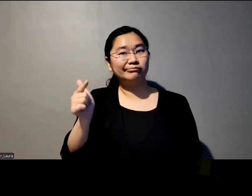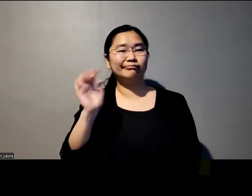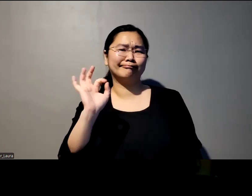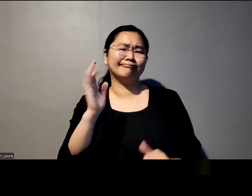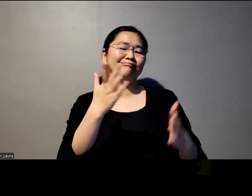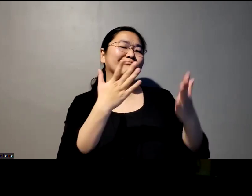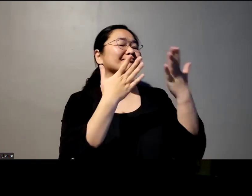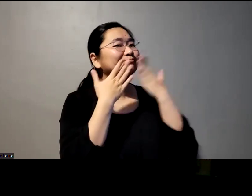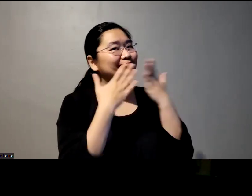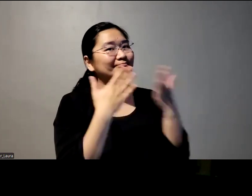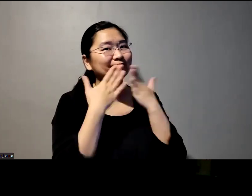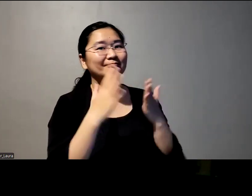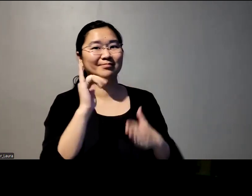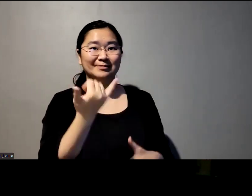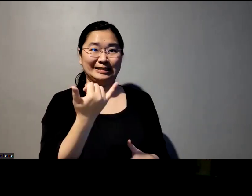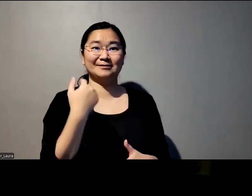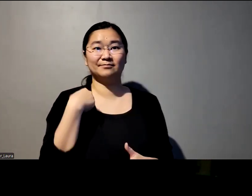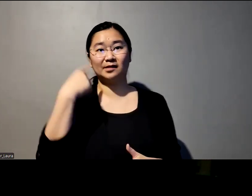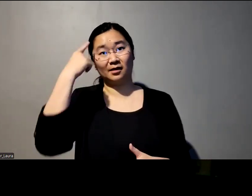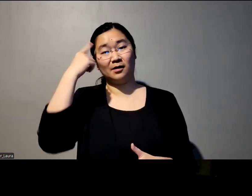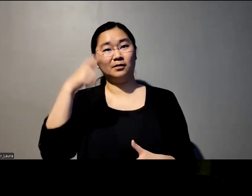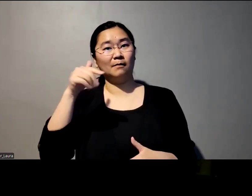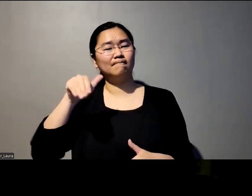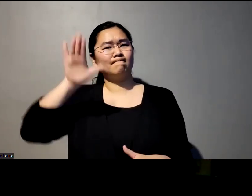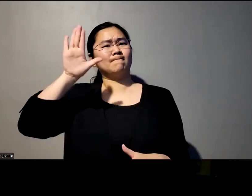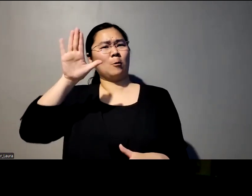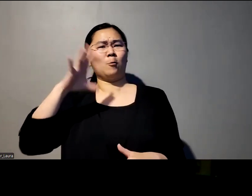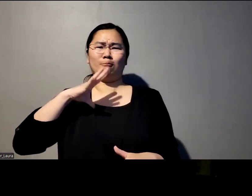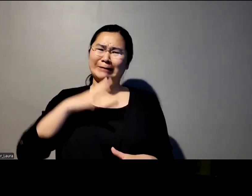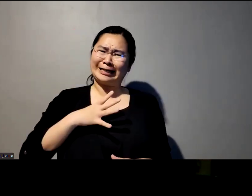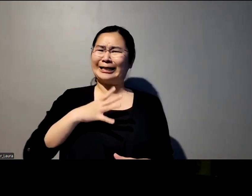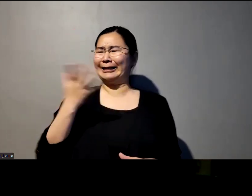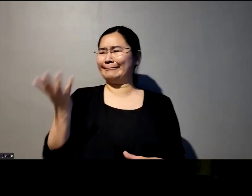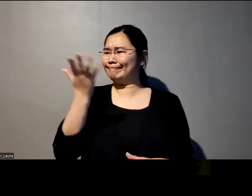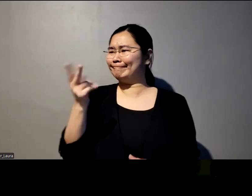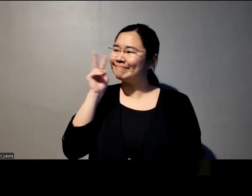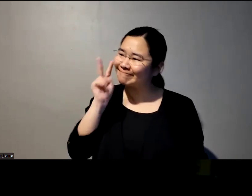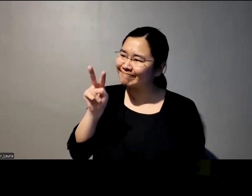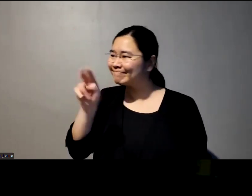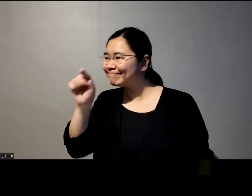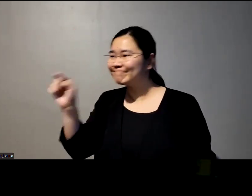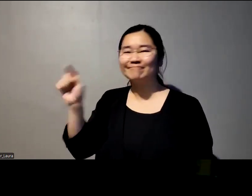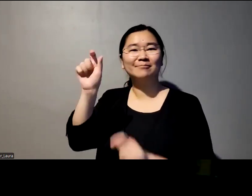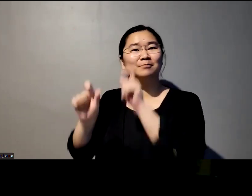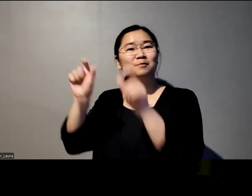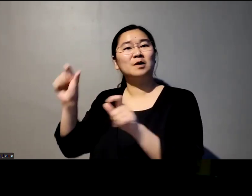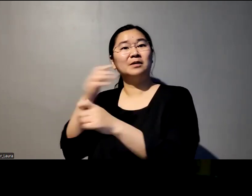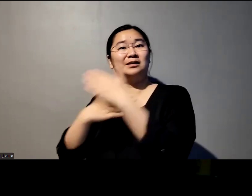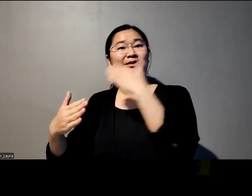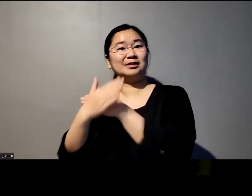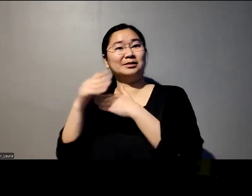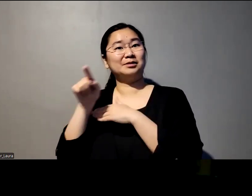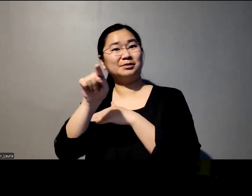disabilities themselves within international cooperation, and there are some good practices